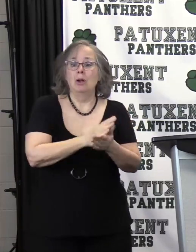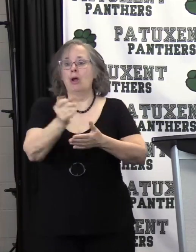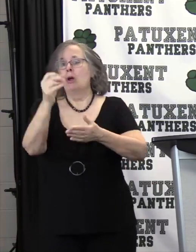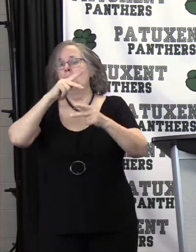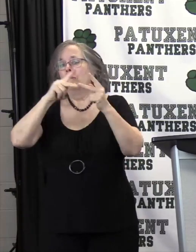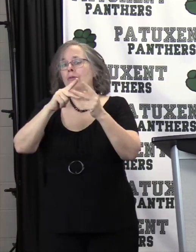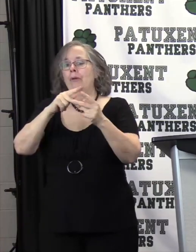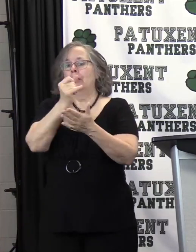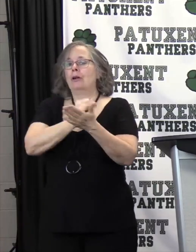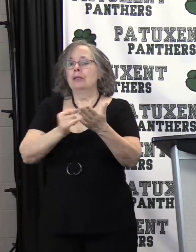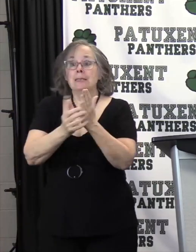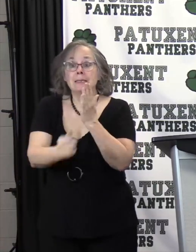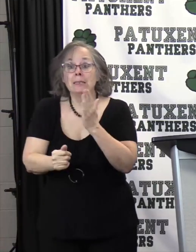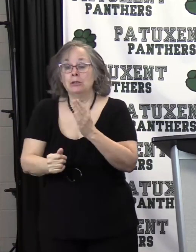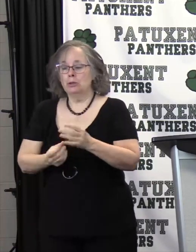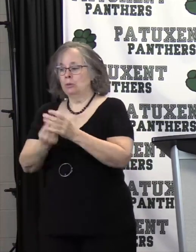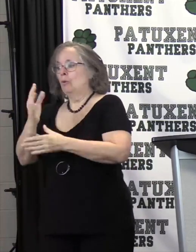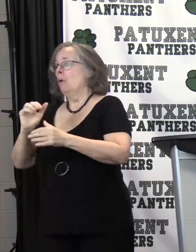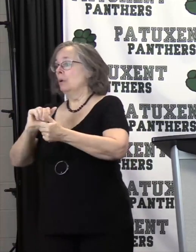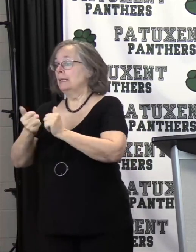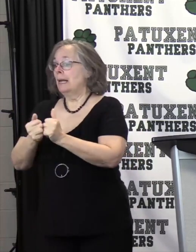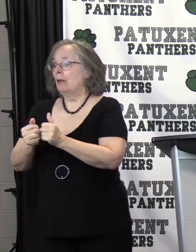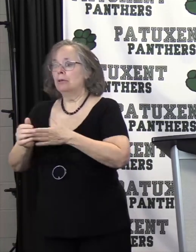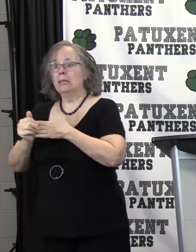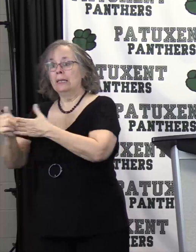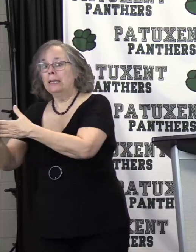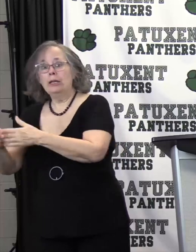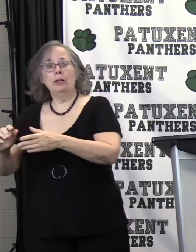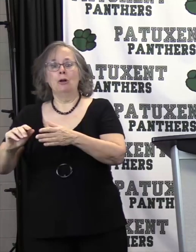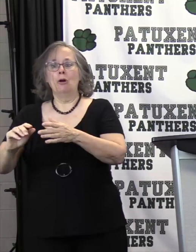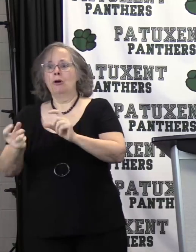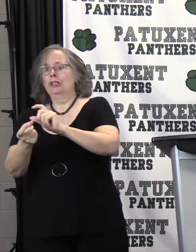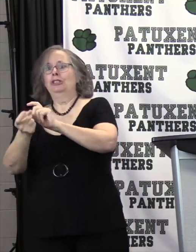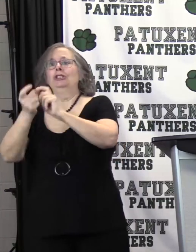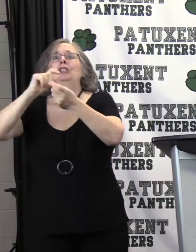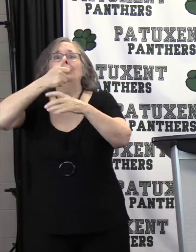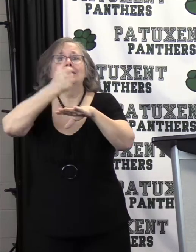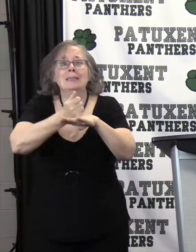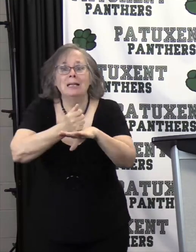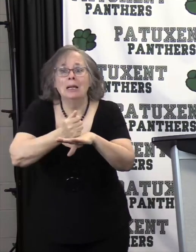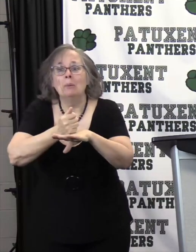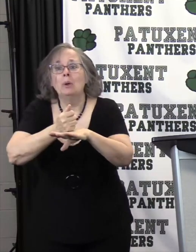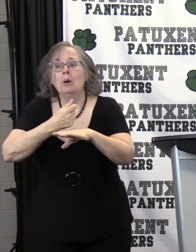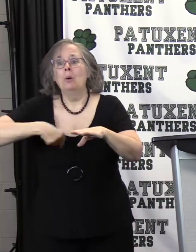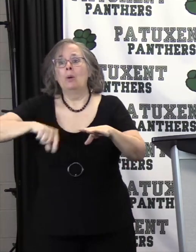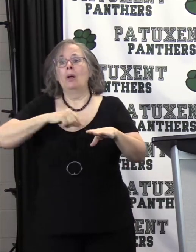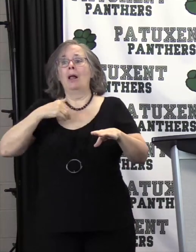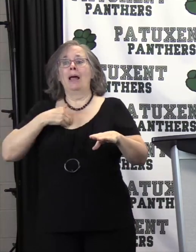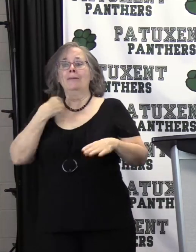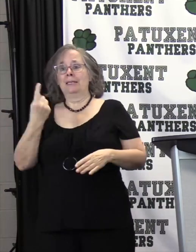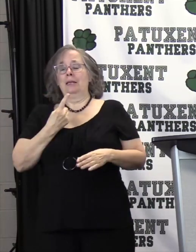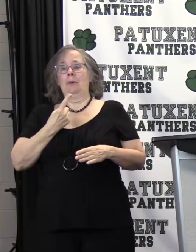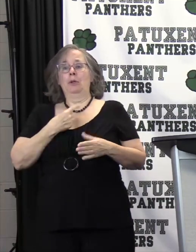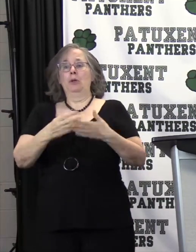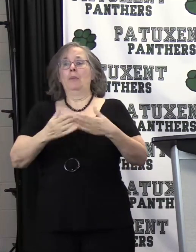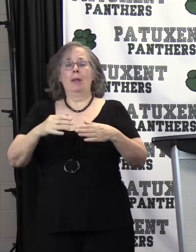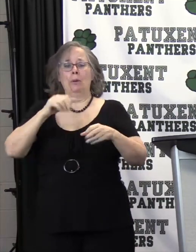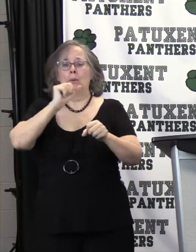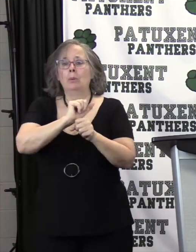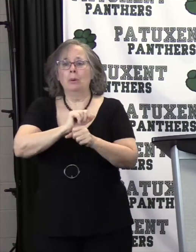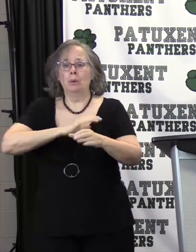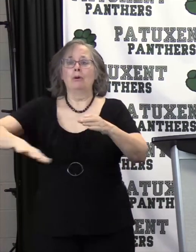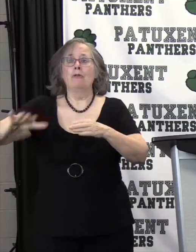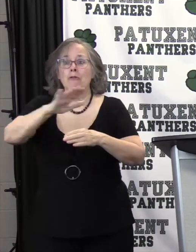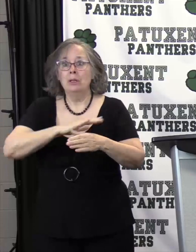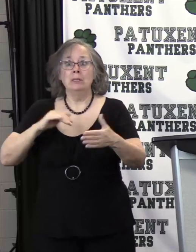artistic skills, grow as an athlete, lead or ignite change, we all have something. And no matter the task or the